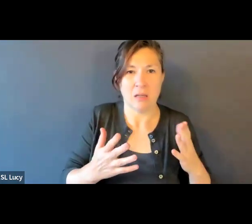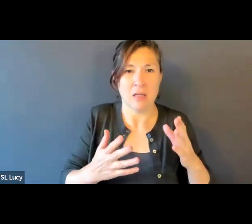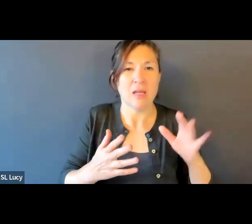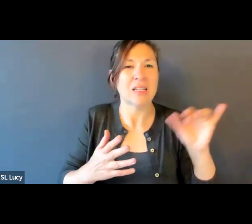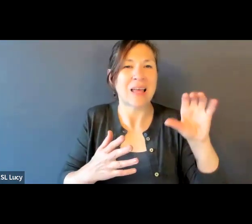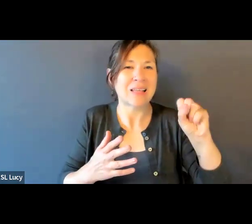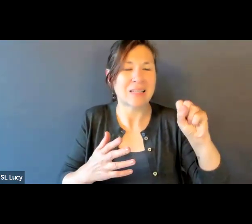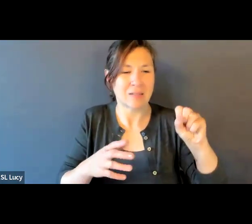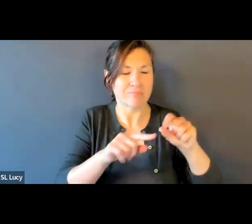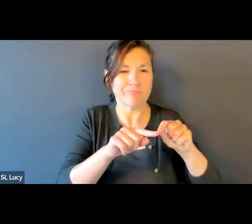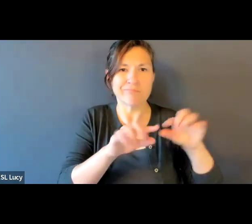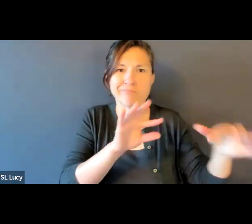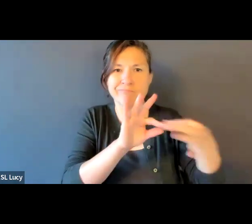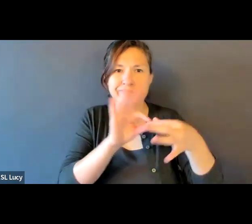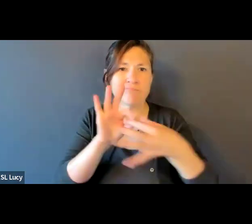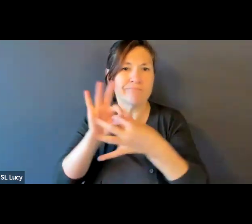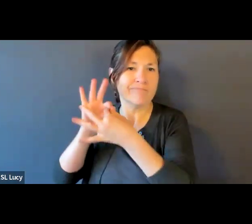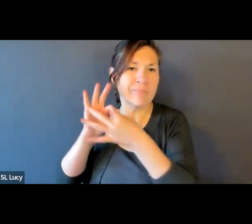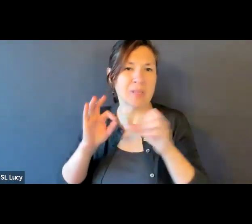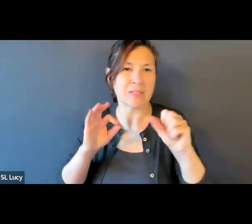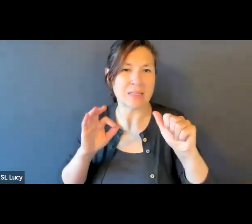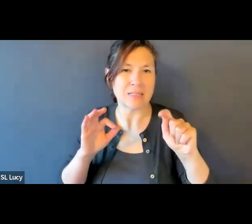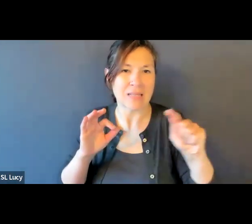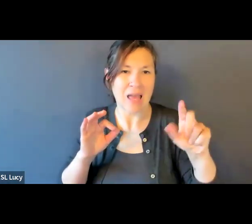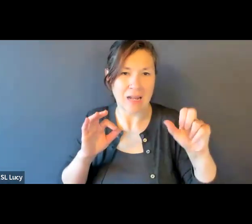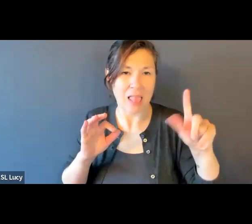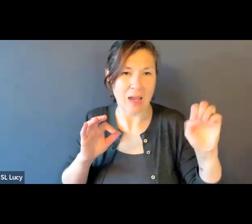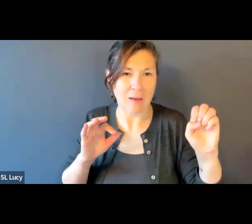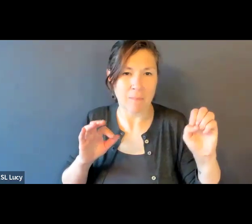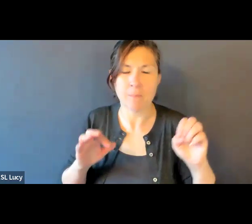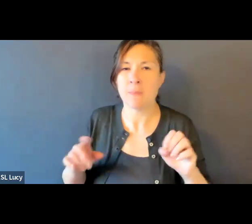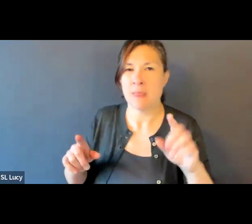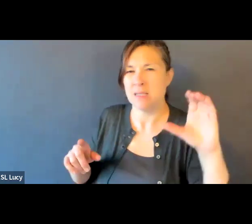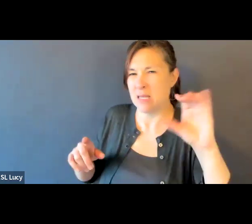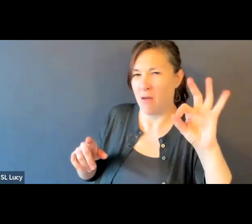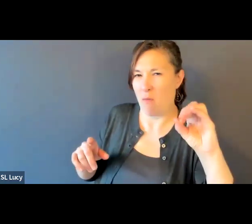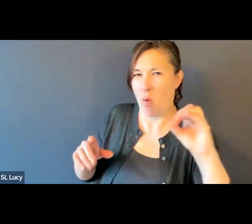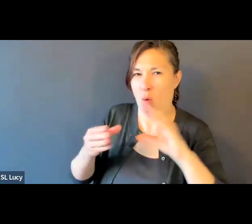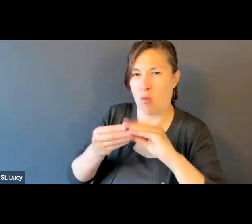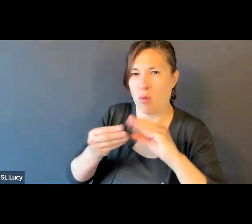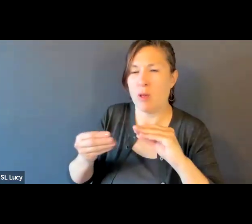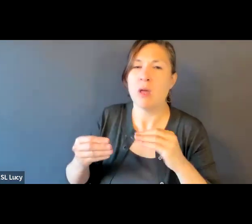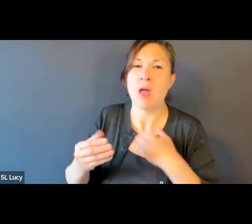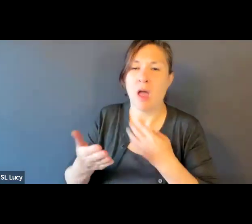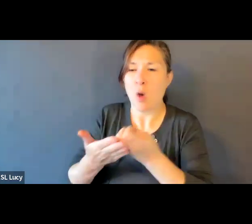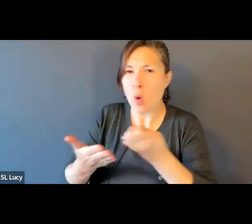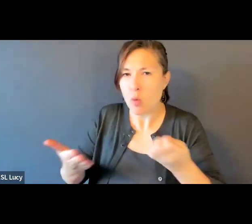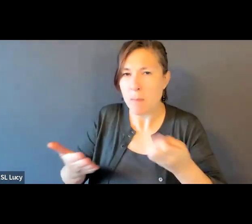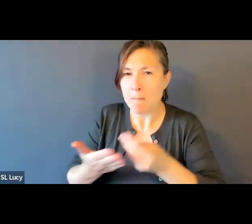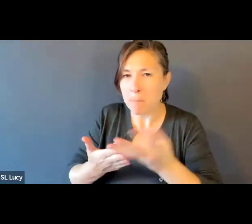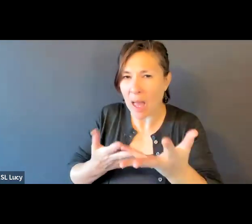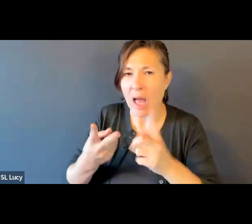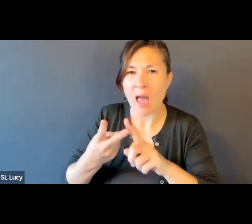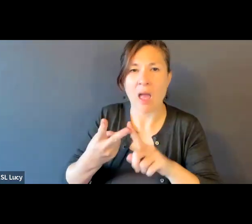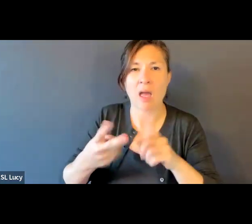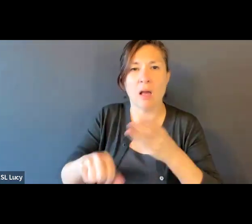So it's more for equipment for them? Yeah, so it's equipment and also some upgrades to electrical and plumbing to get